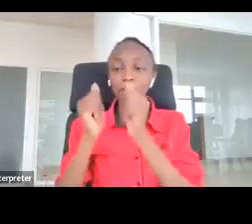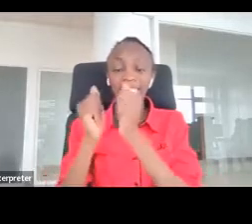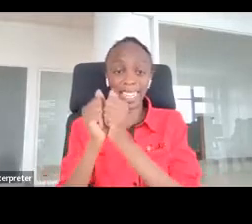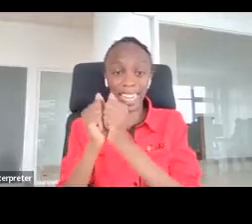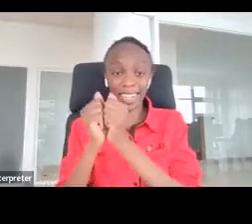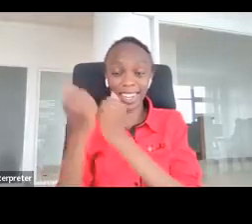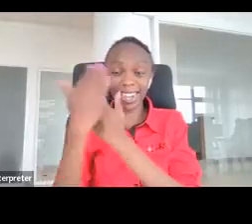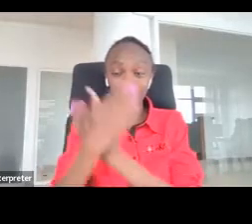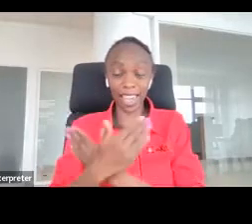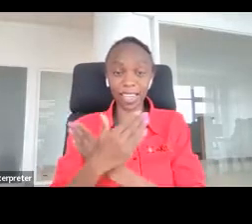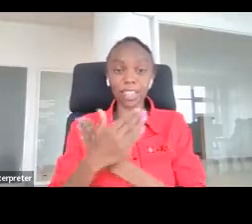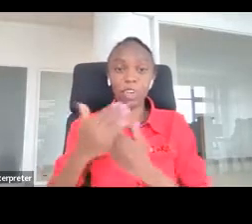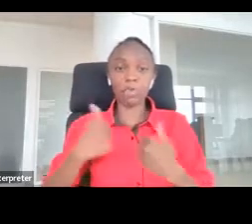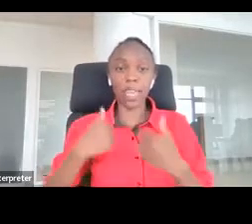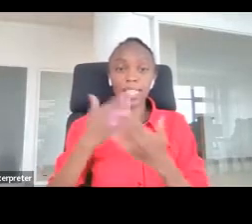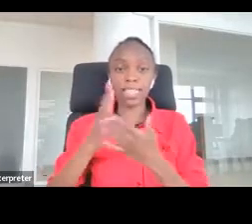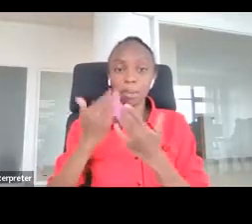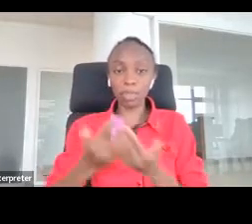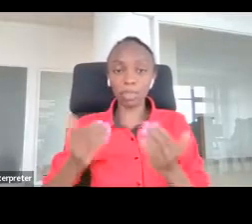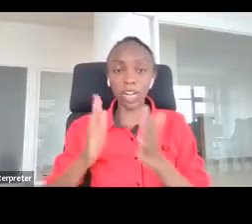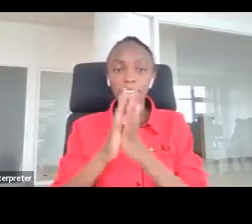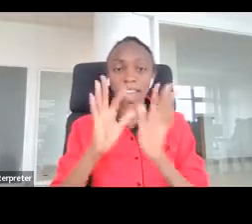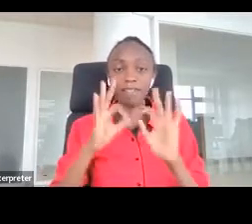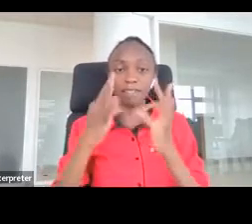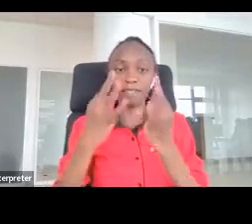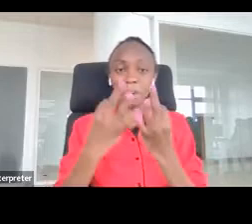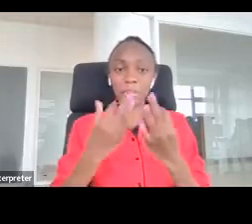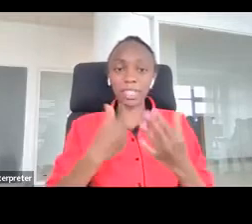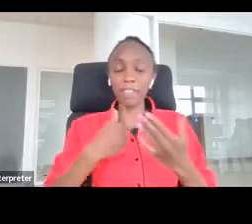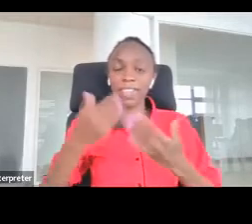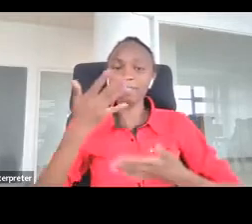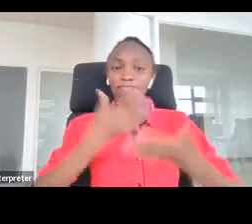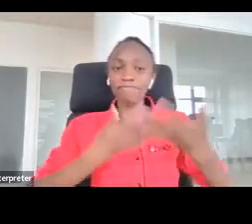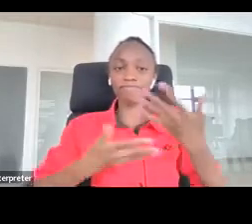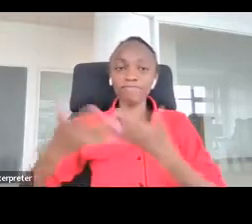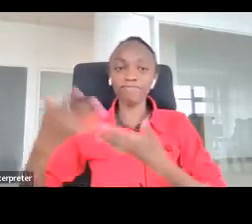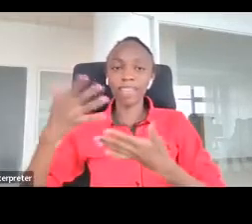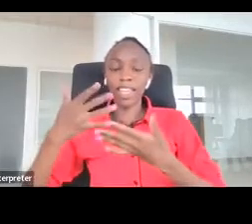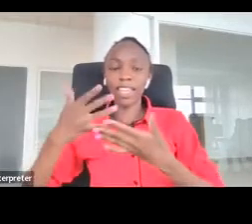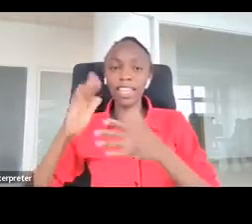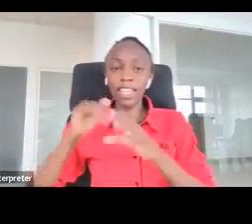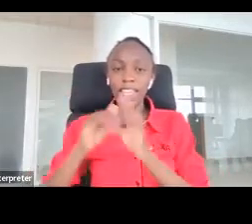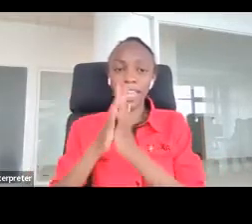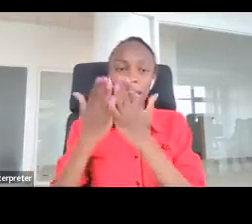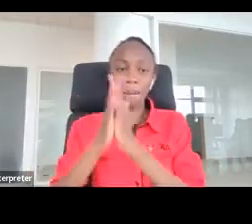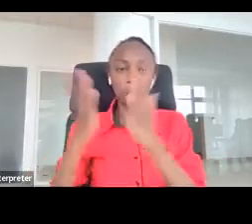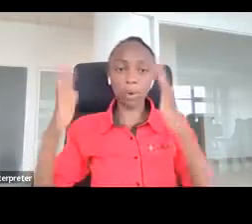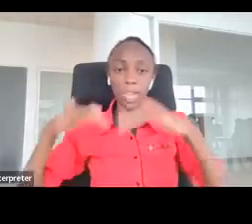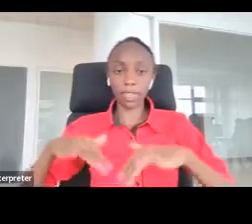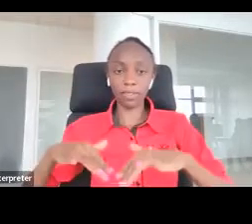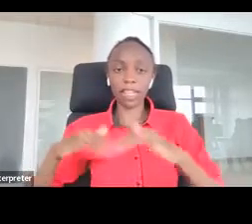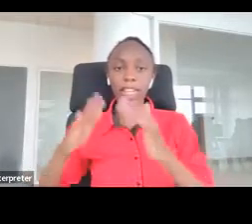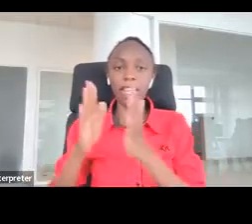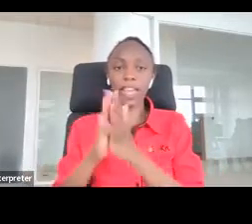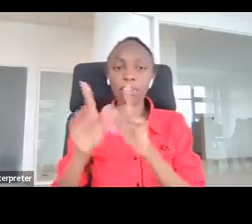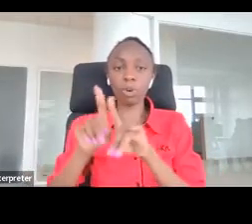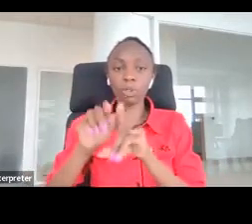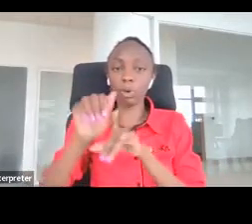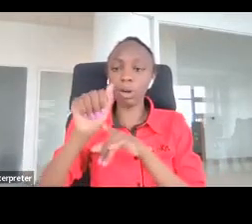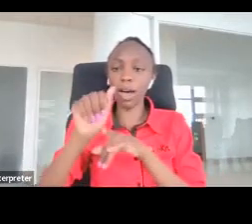families doing events together at the book fair. And in fact, Abdul Razak, the